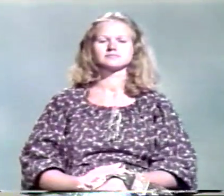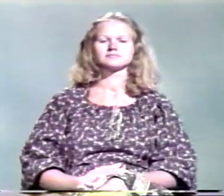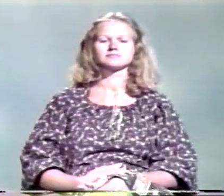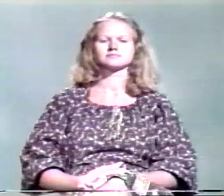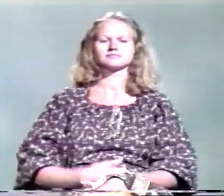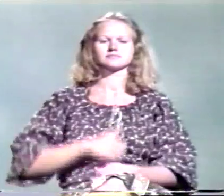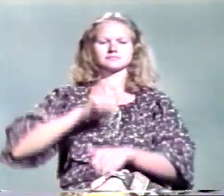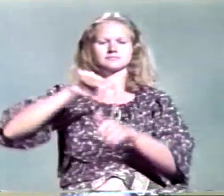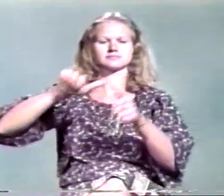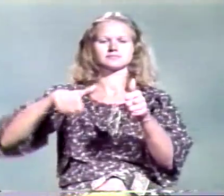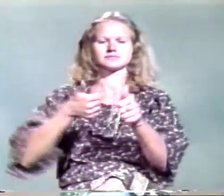Behind.